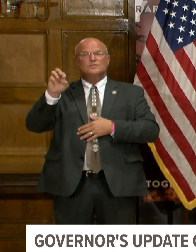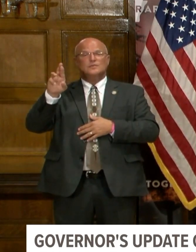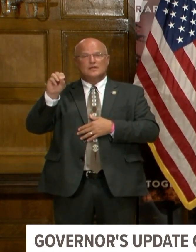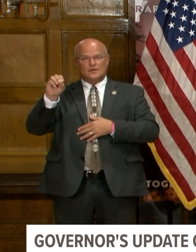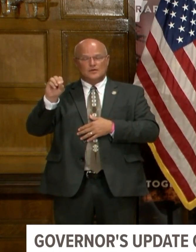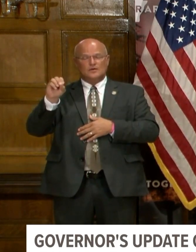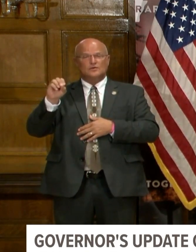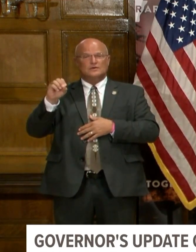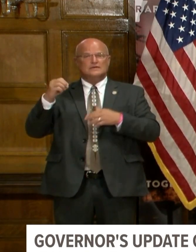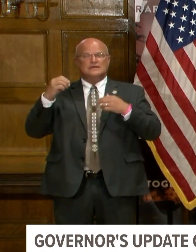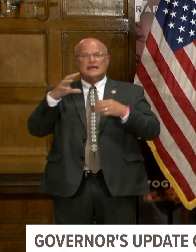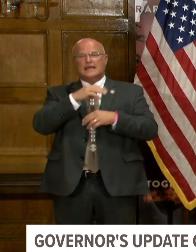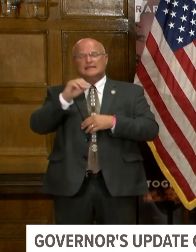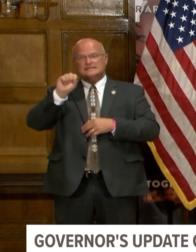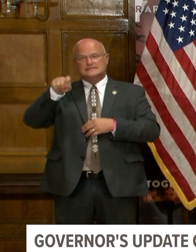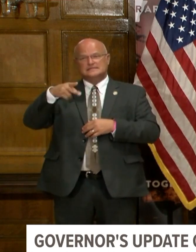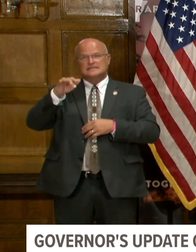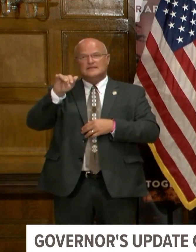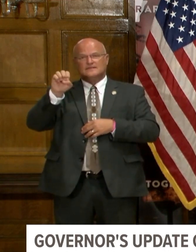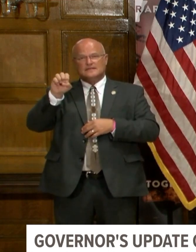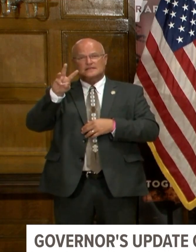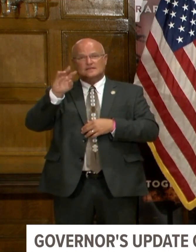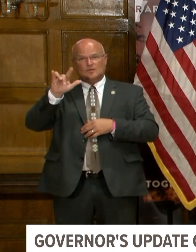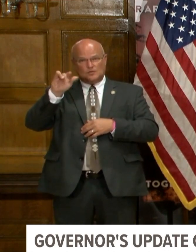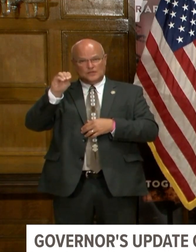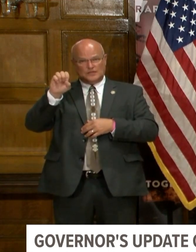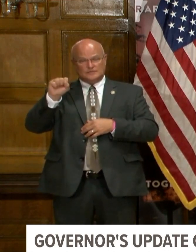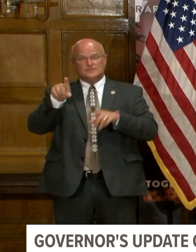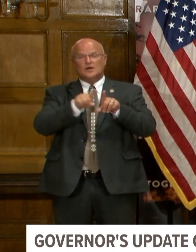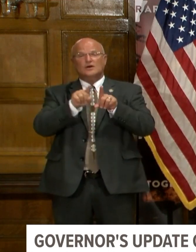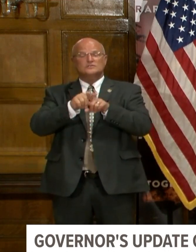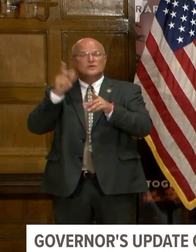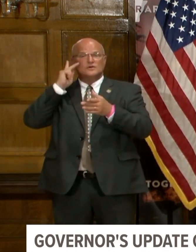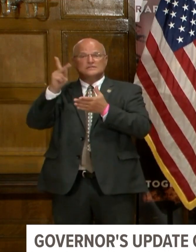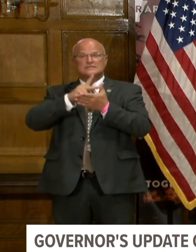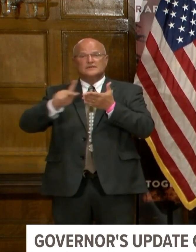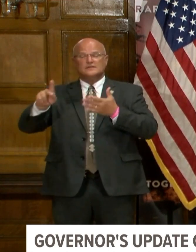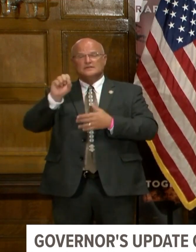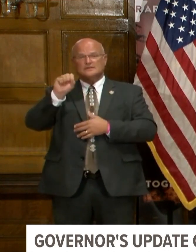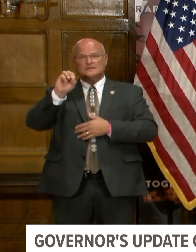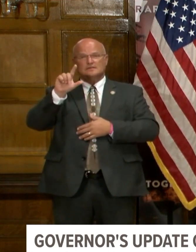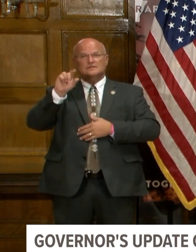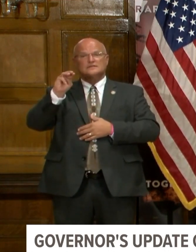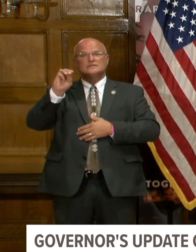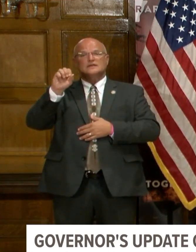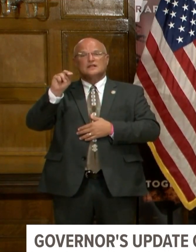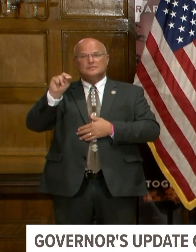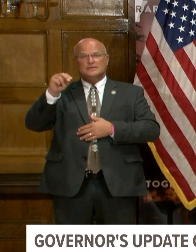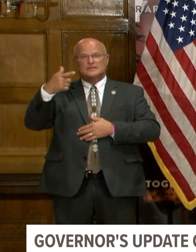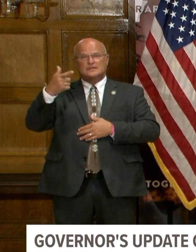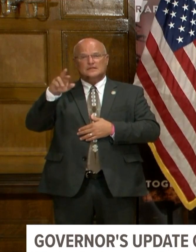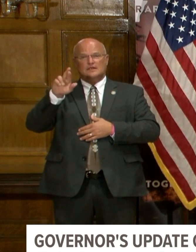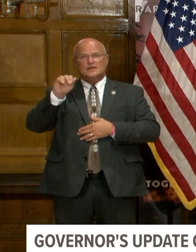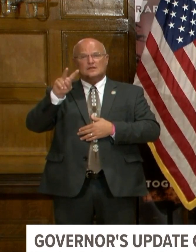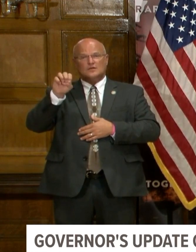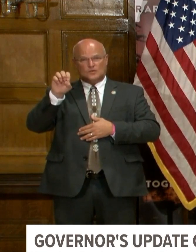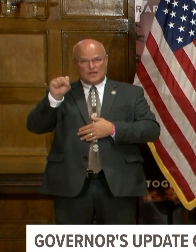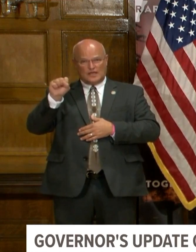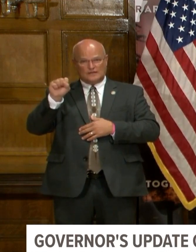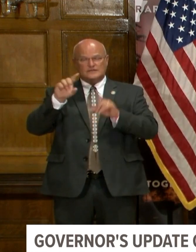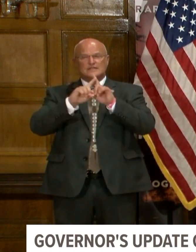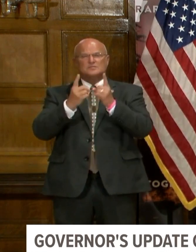Chief of Staff Stephanie Williams, and also Secretary Solomon Graves with the Department